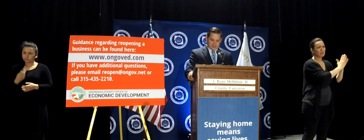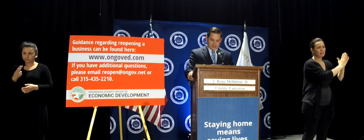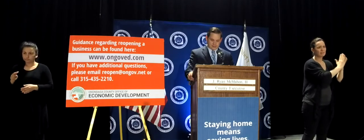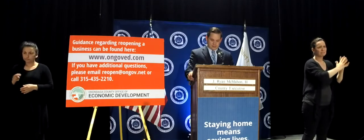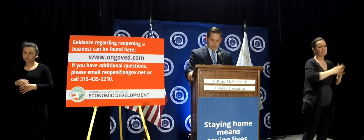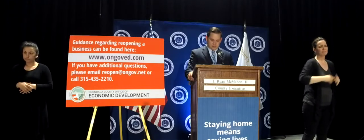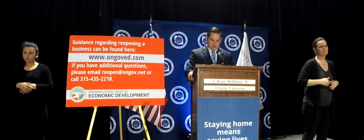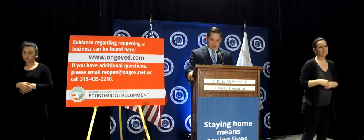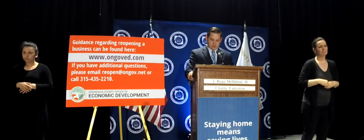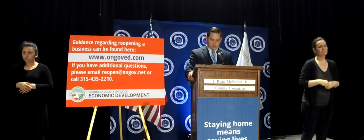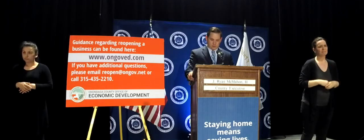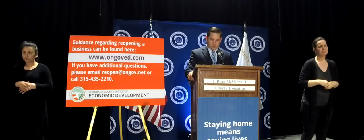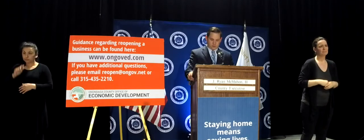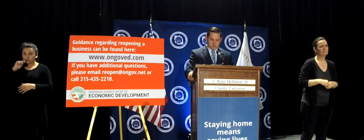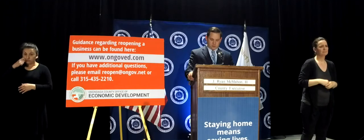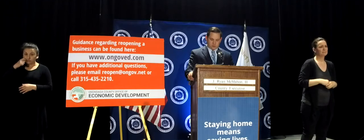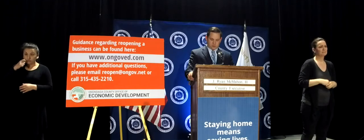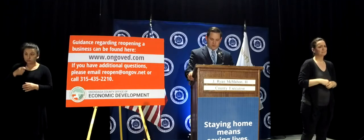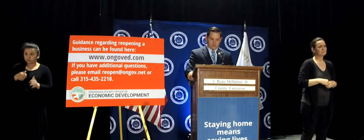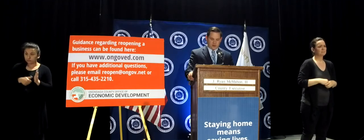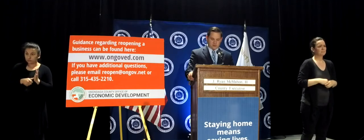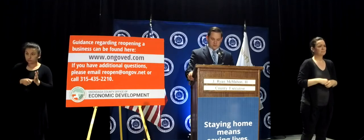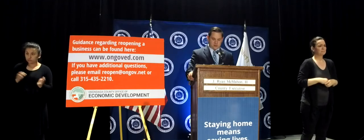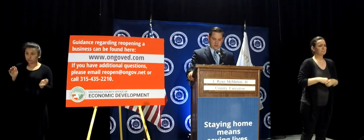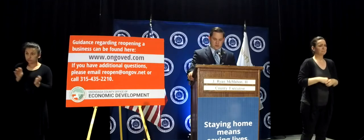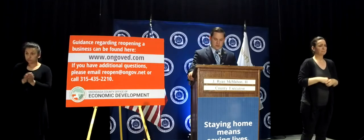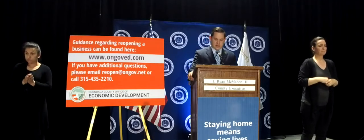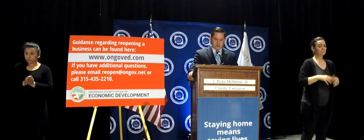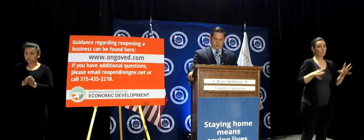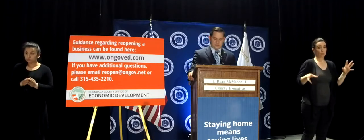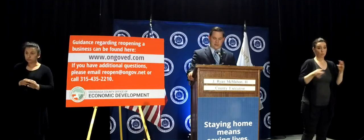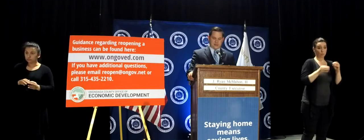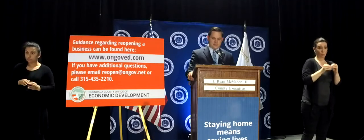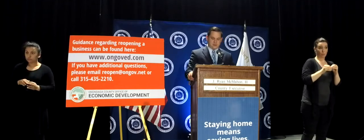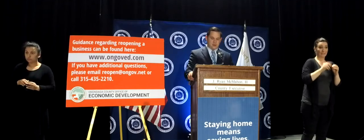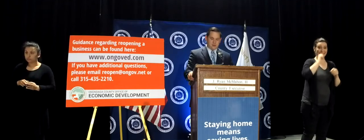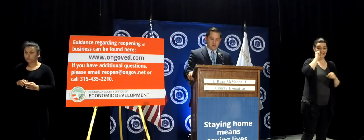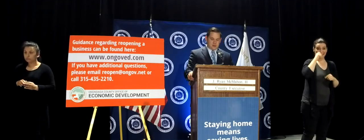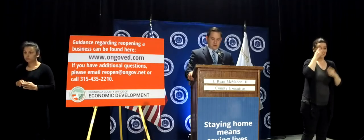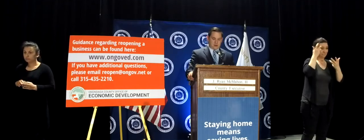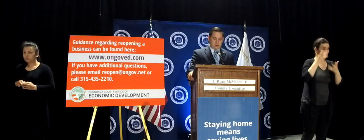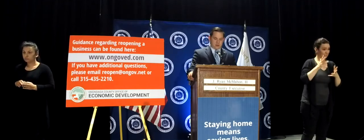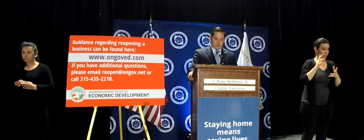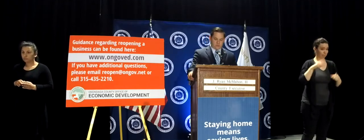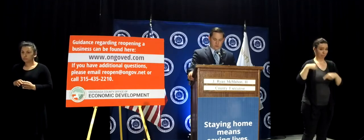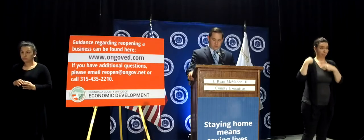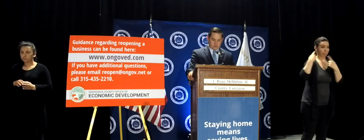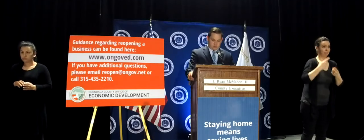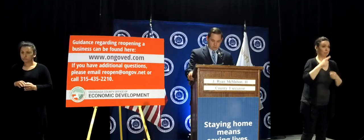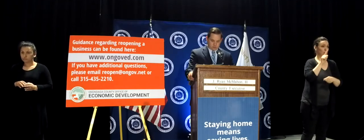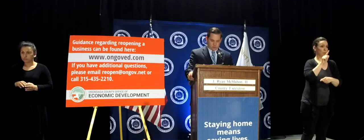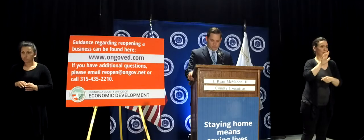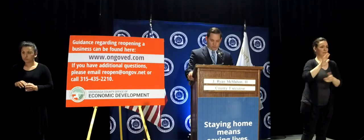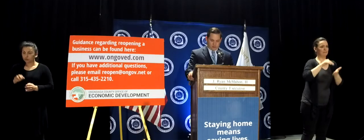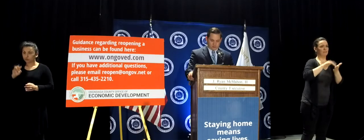Related to testing, so far there's been 25,893 tests that we've